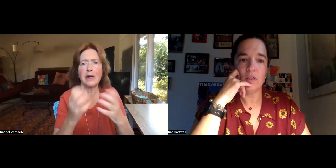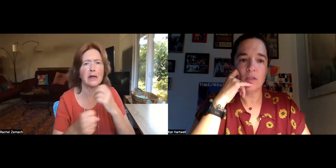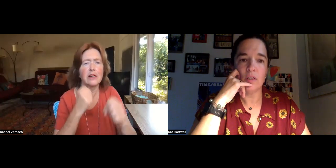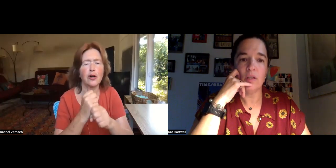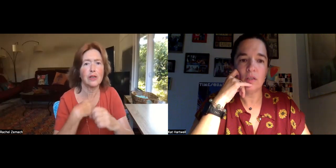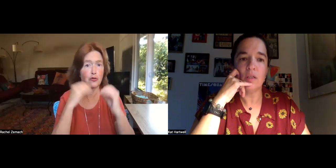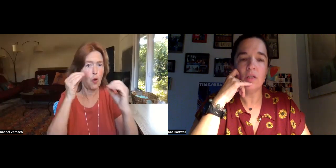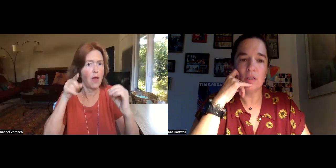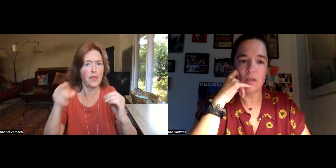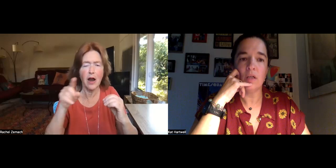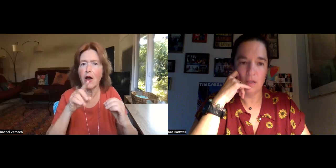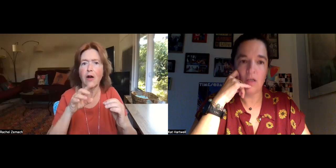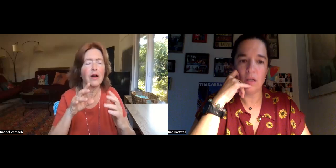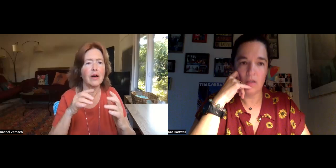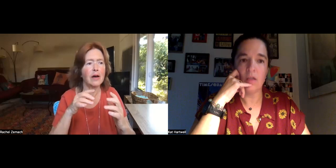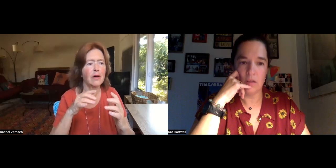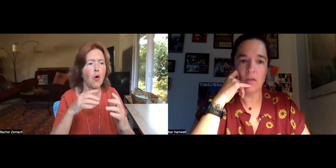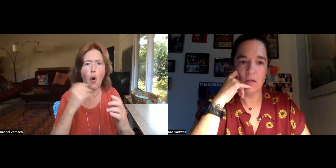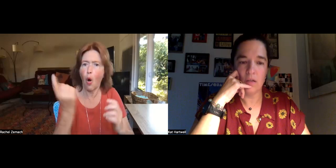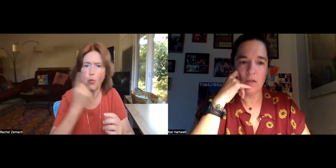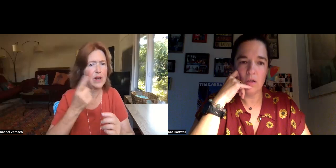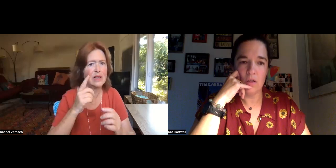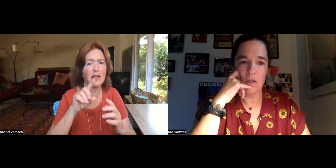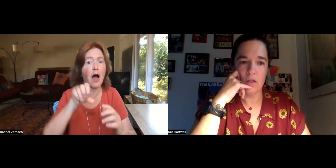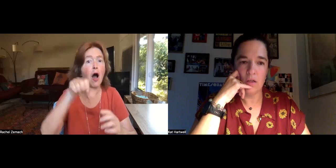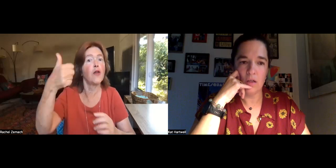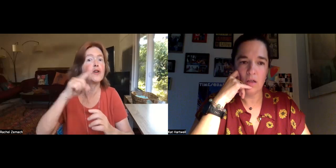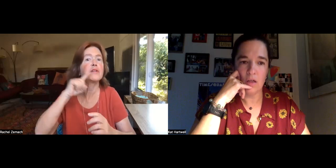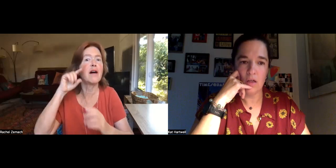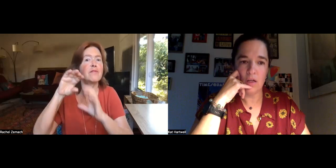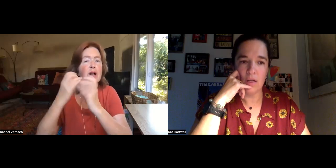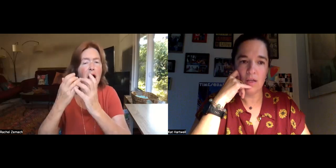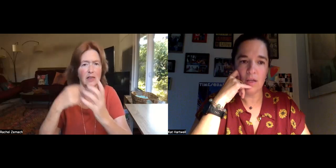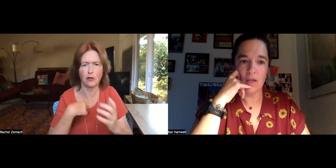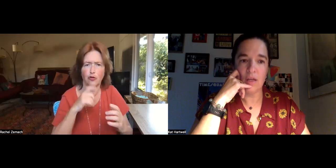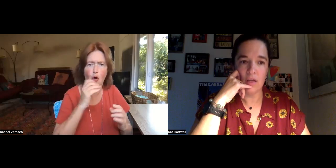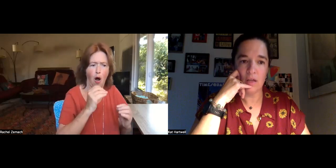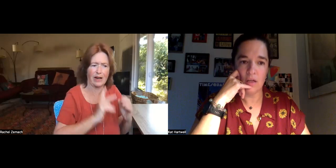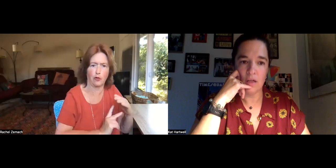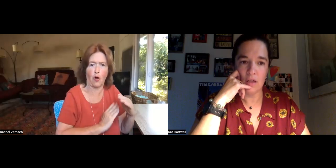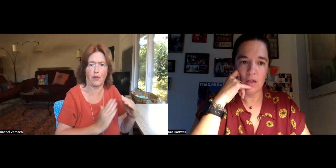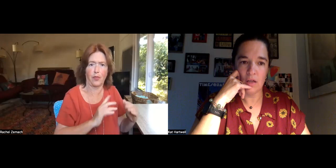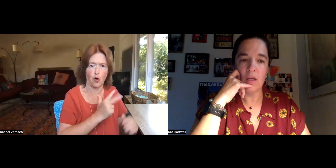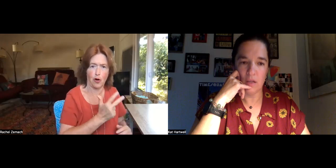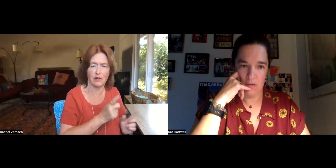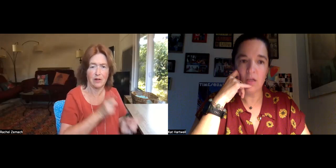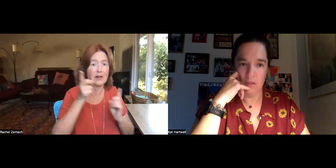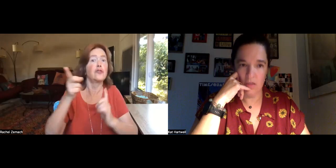Many years of talk there, both with other top class, talk kindergarten, third,